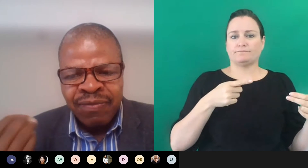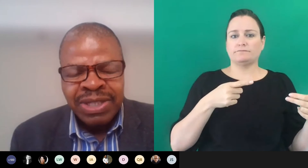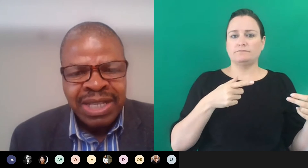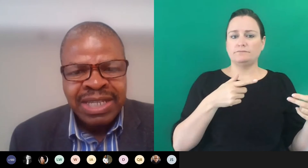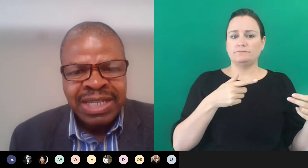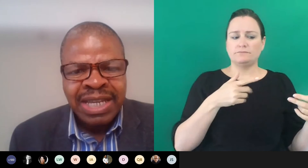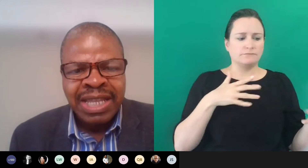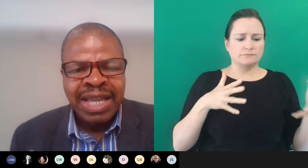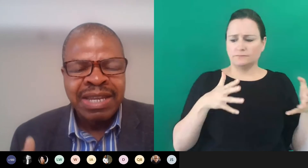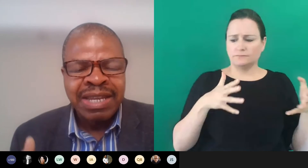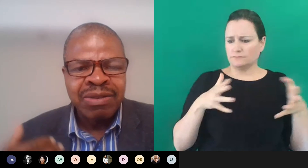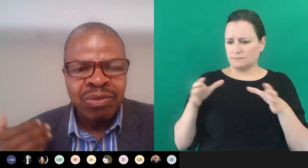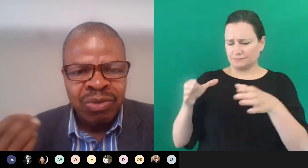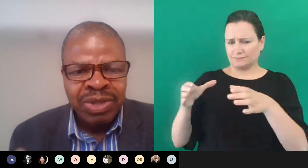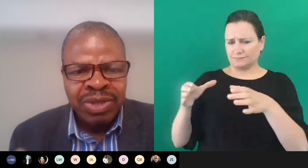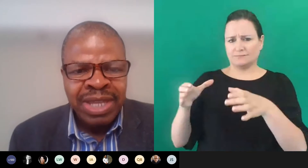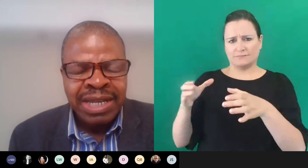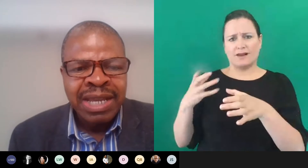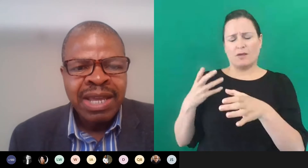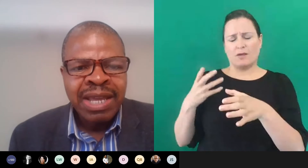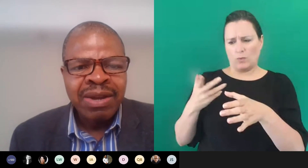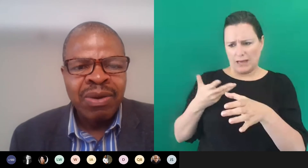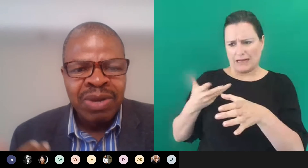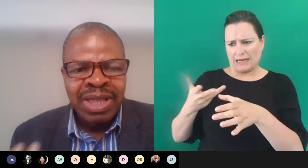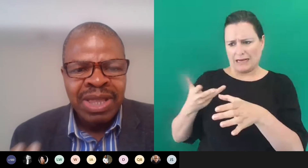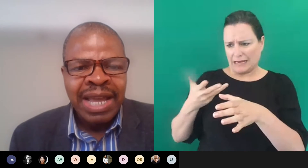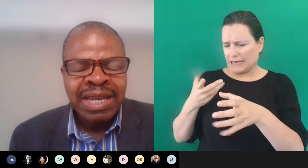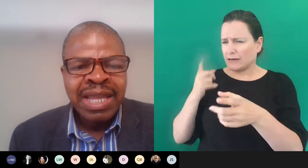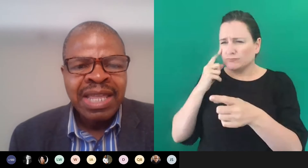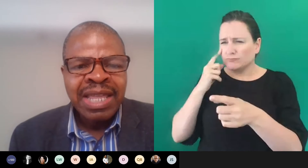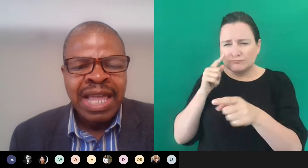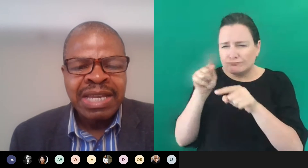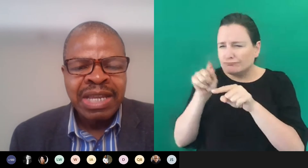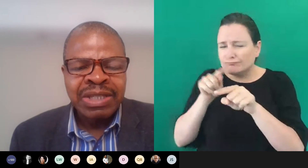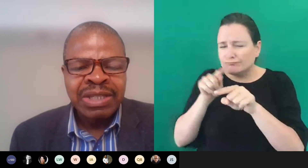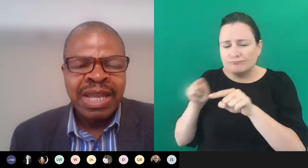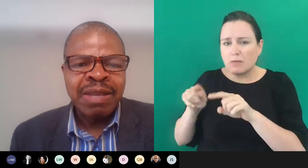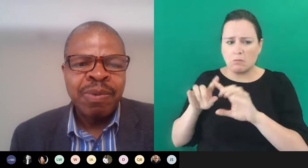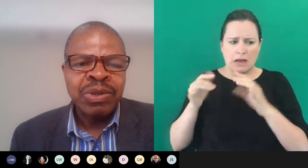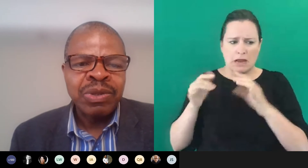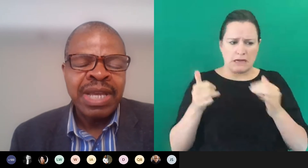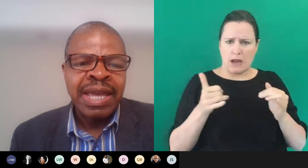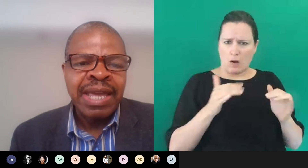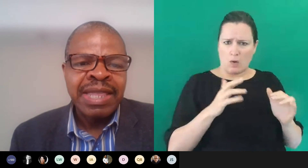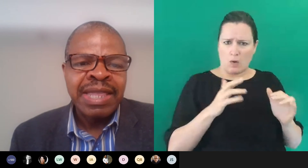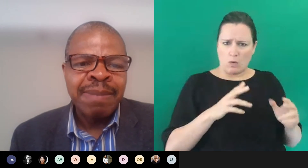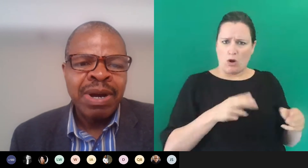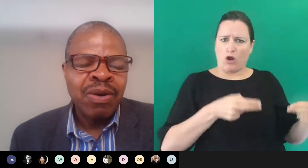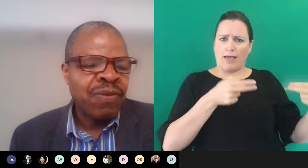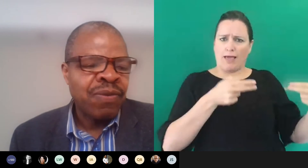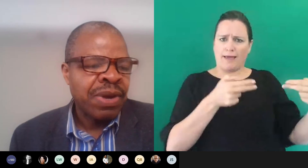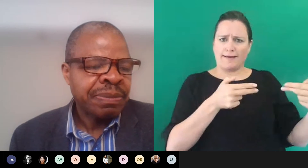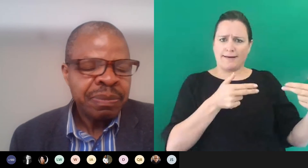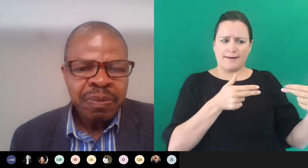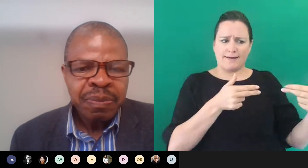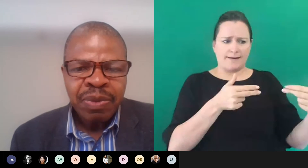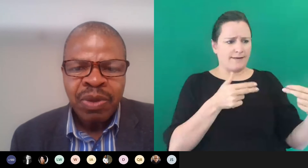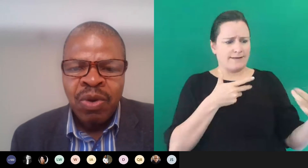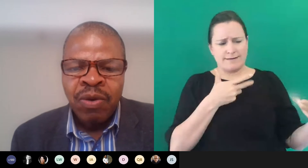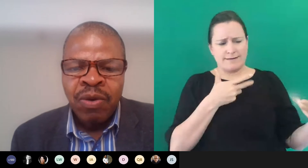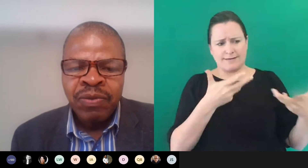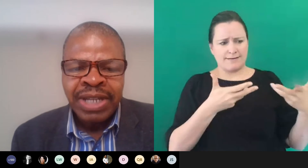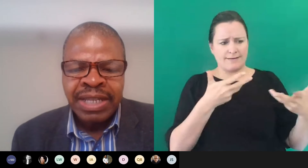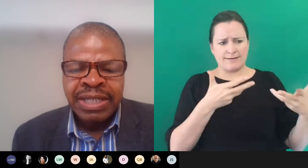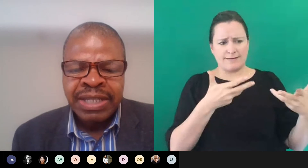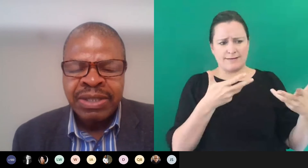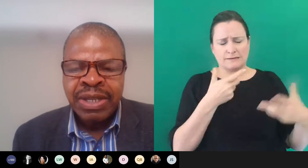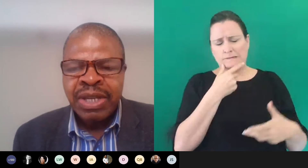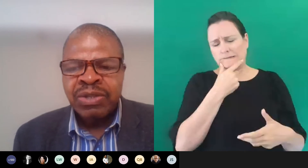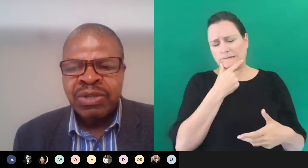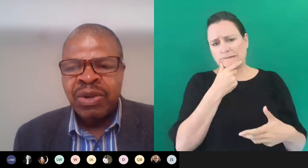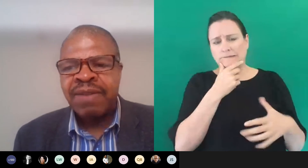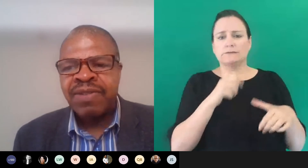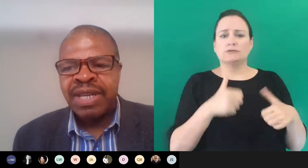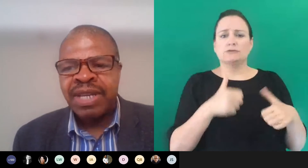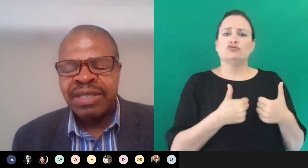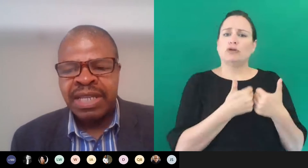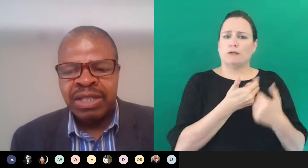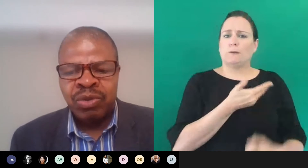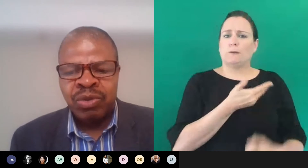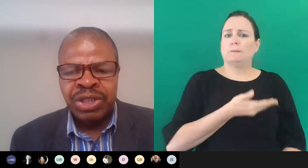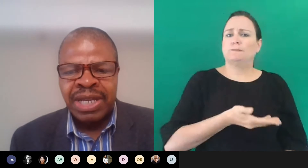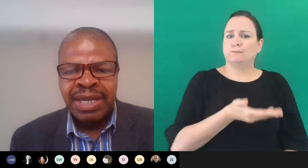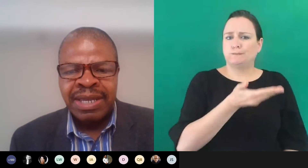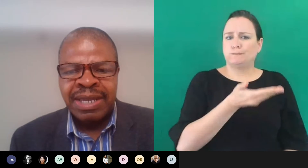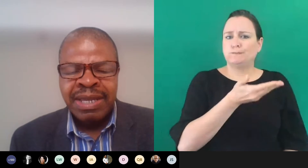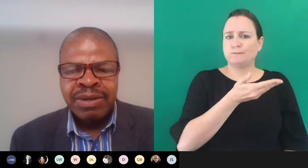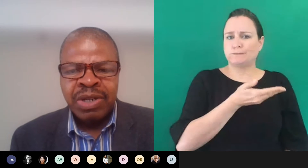to really facilitate the learning, to do that online, that has really posed a number of challenges. So I've